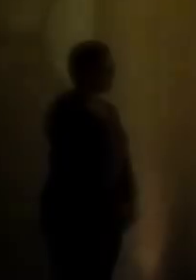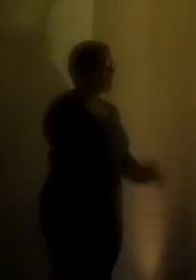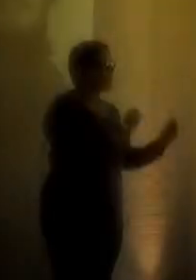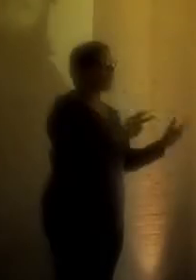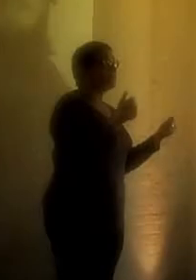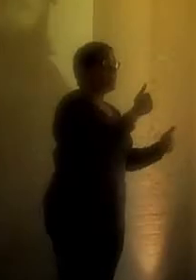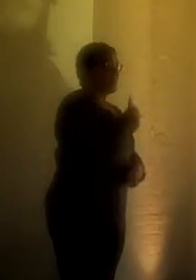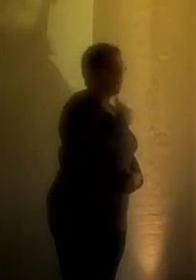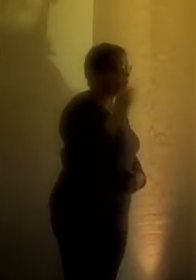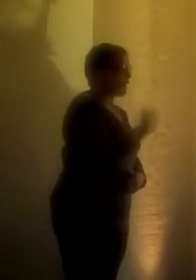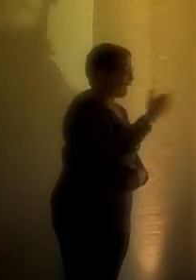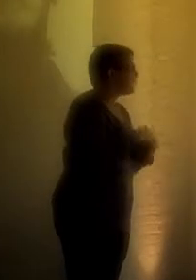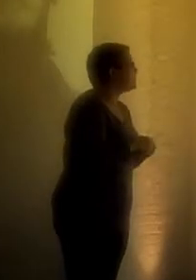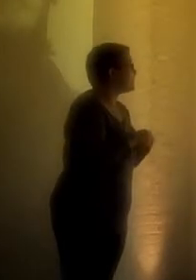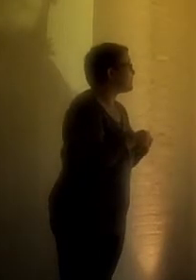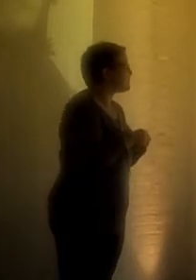Good morning, everybody.